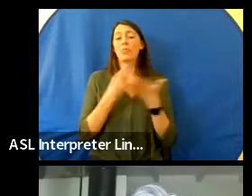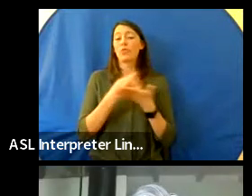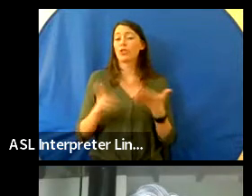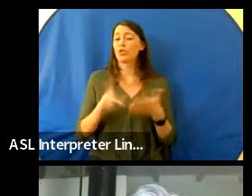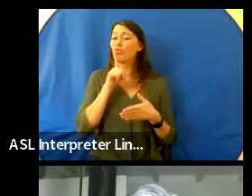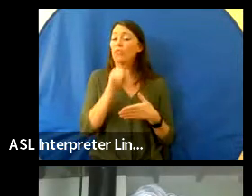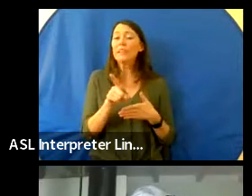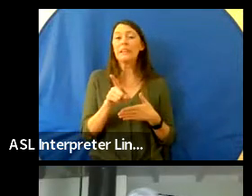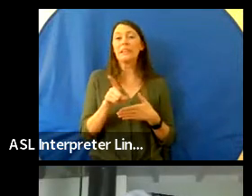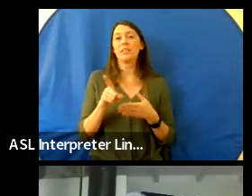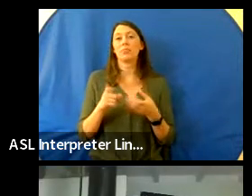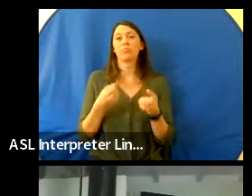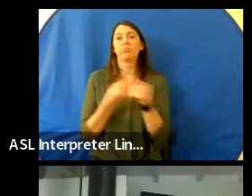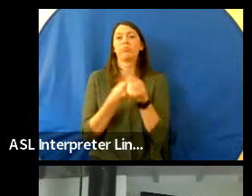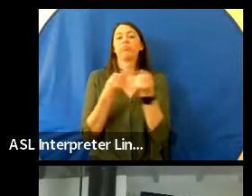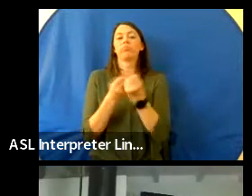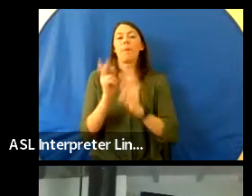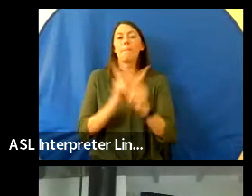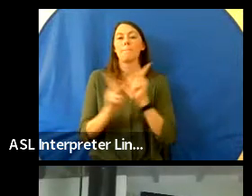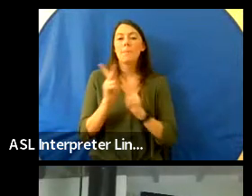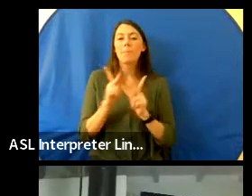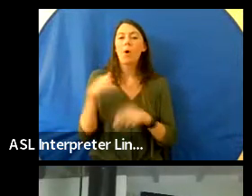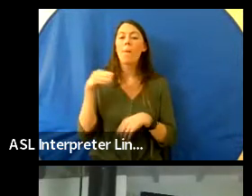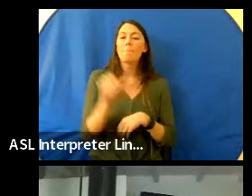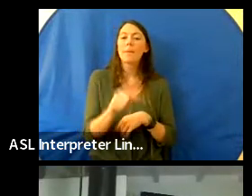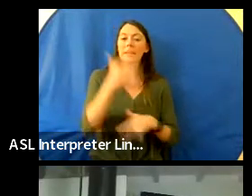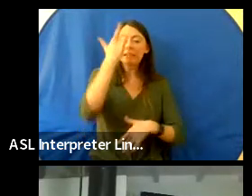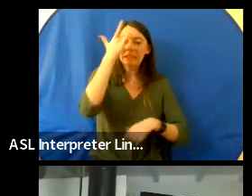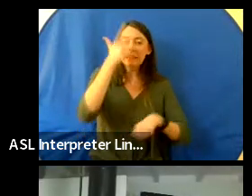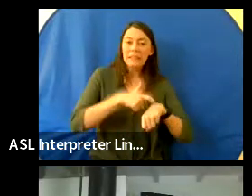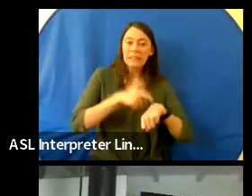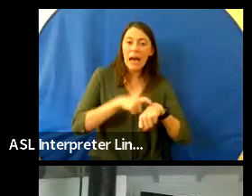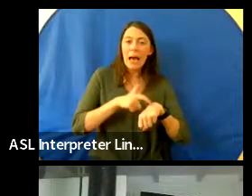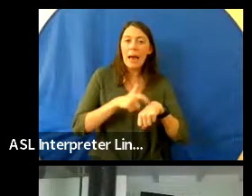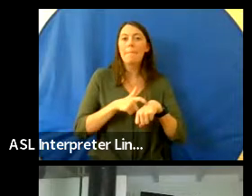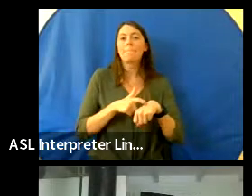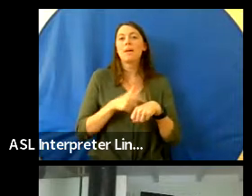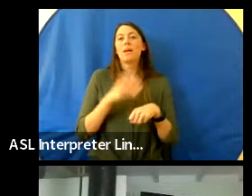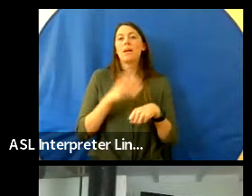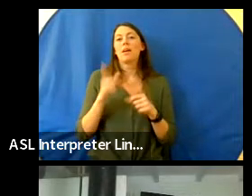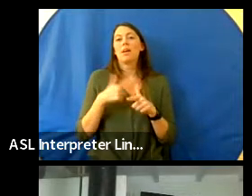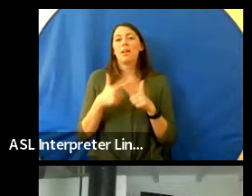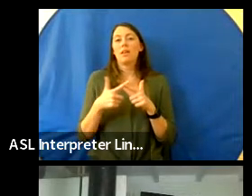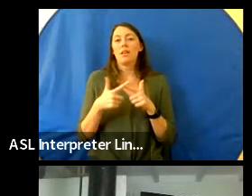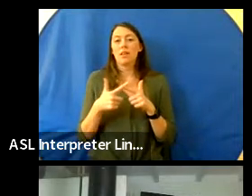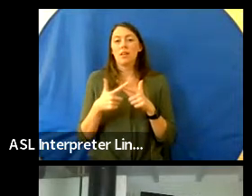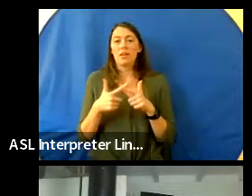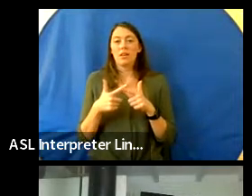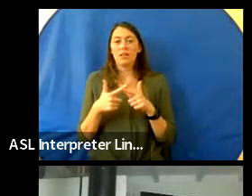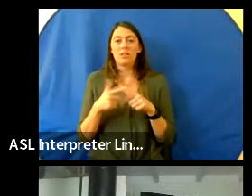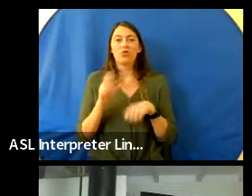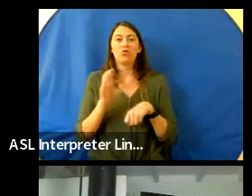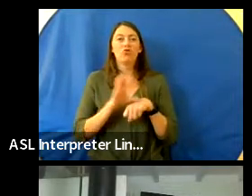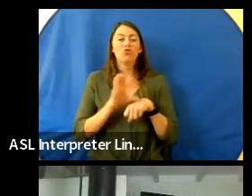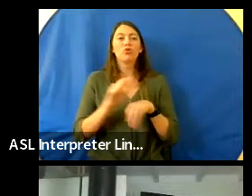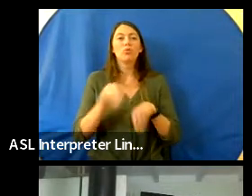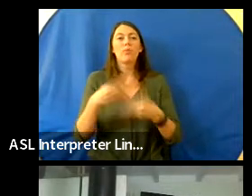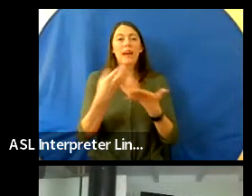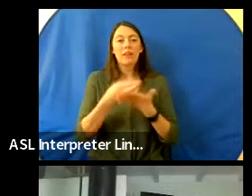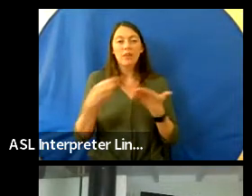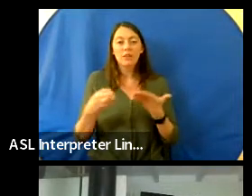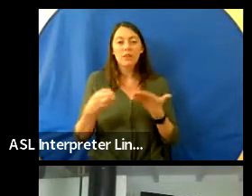to be sheltered, at least temporarily, while they stabilized and try to stay safe. And then talking about how we can continue to work